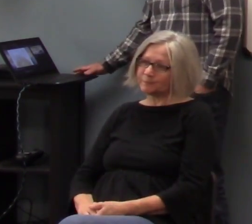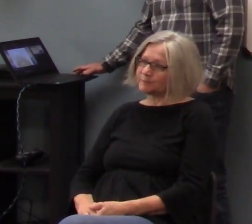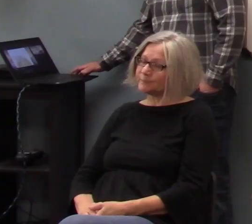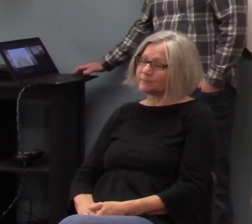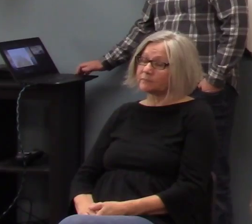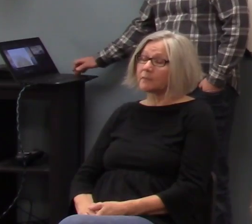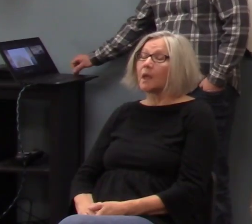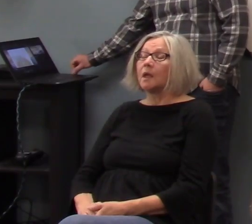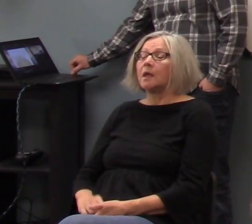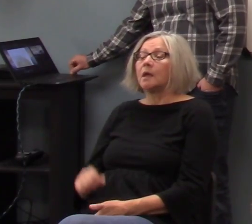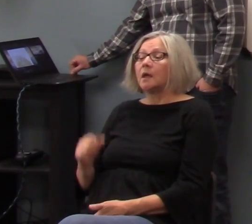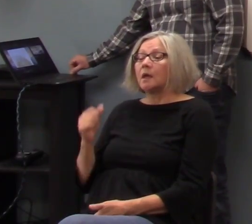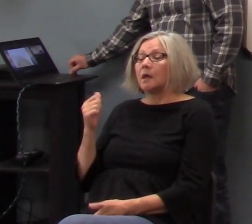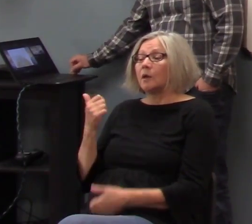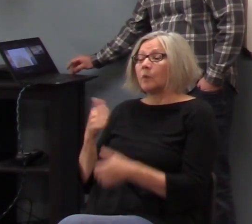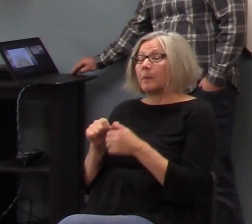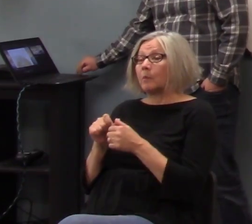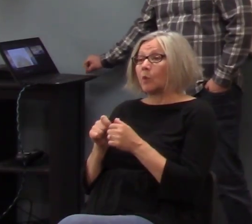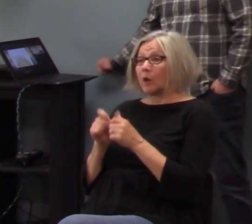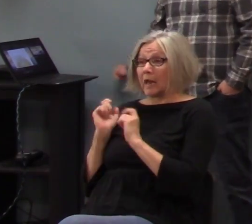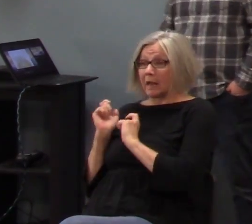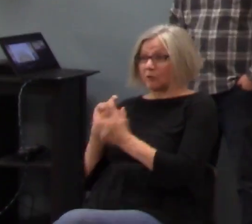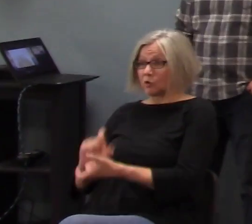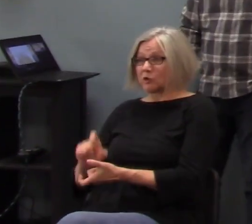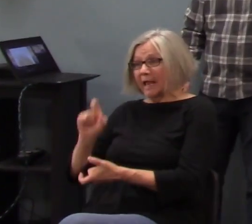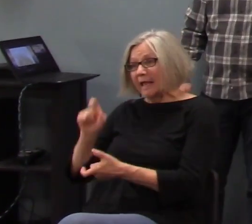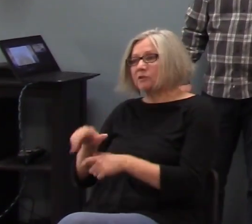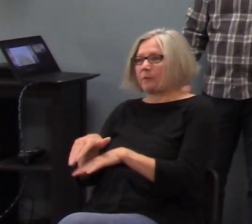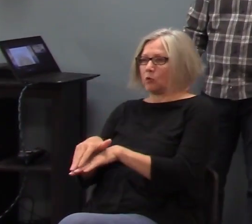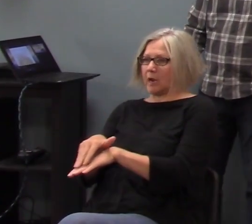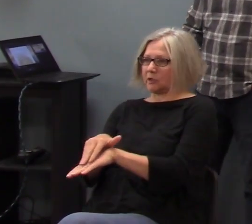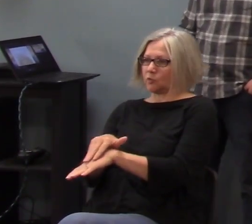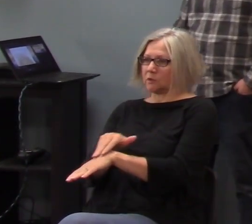And again, remember, evolution has to be gradual.